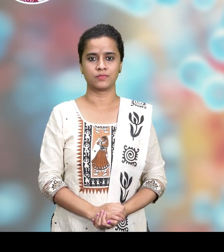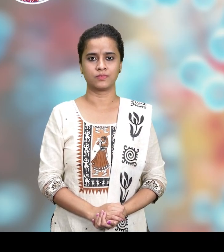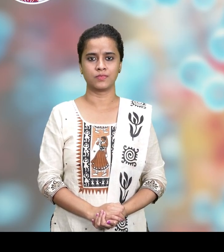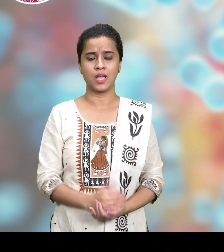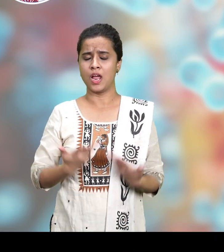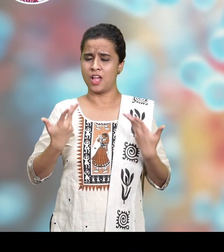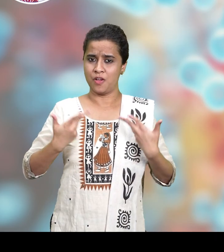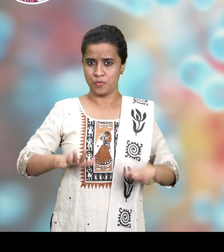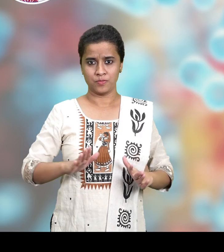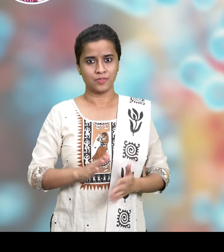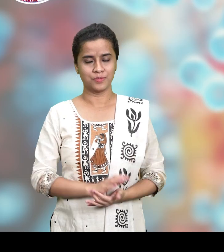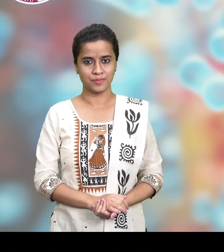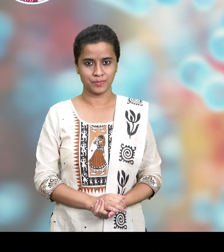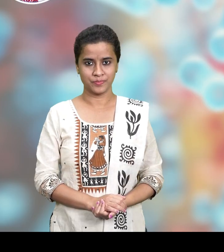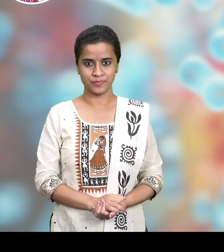However,